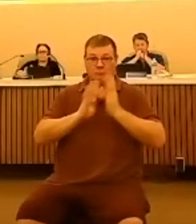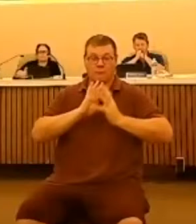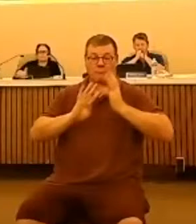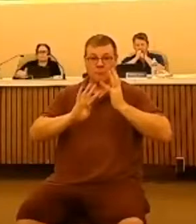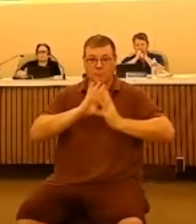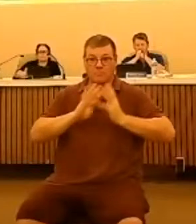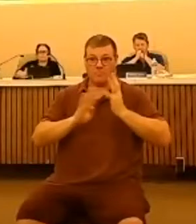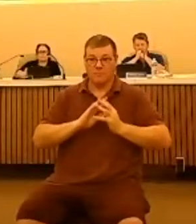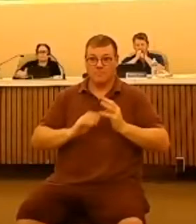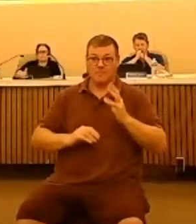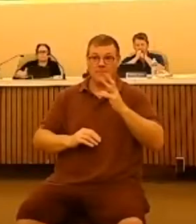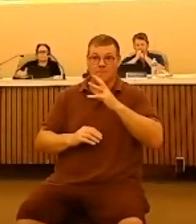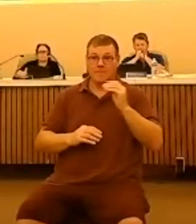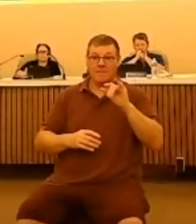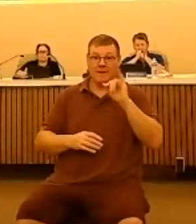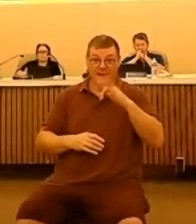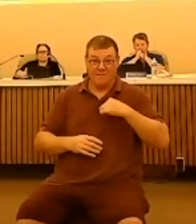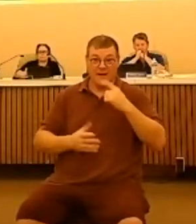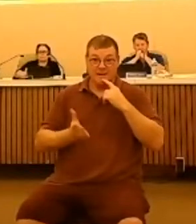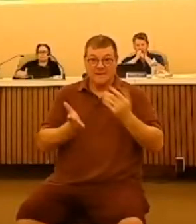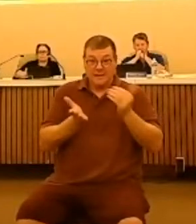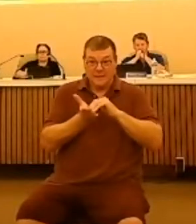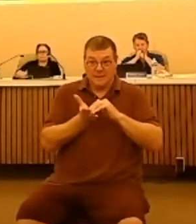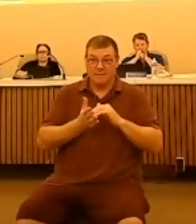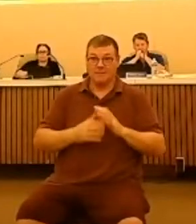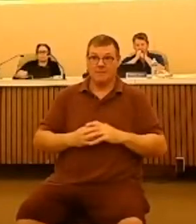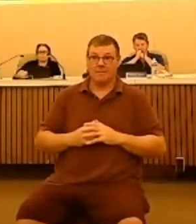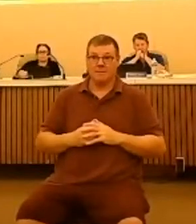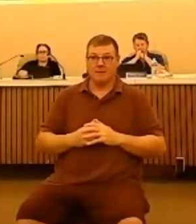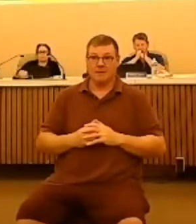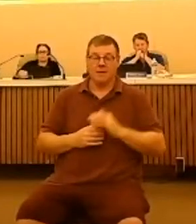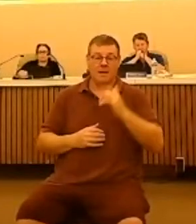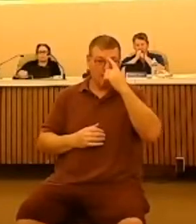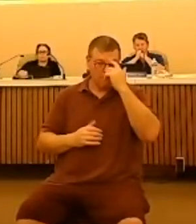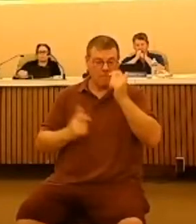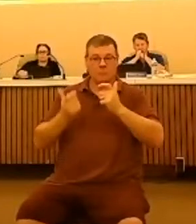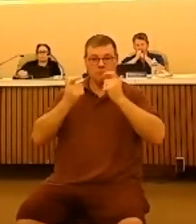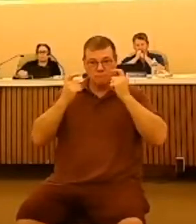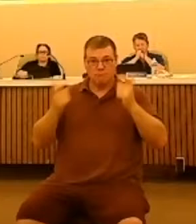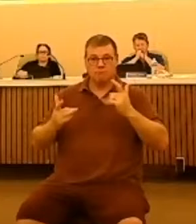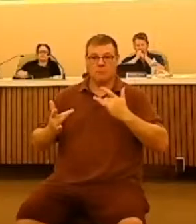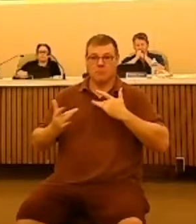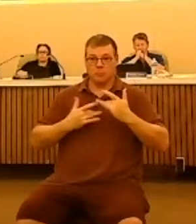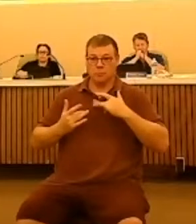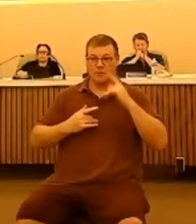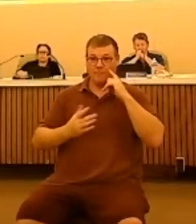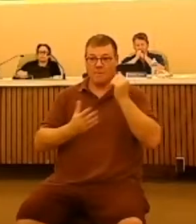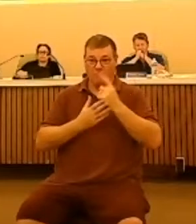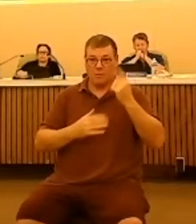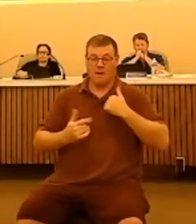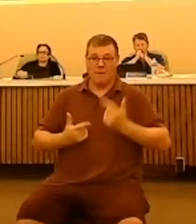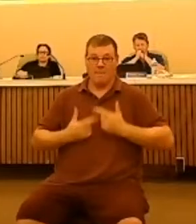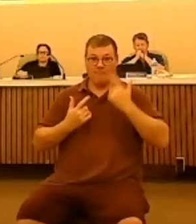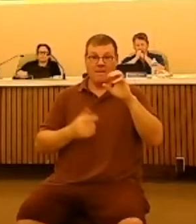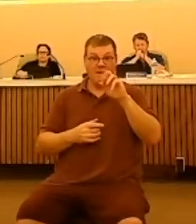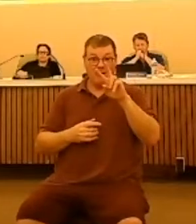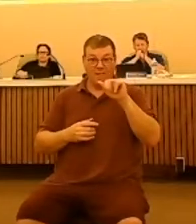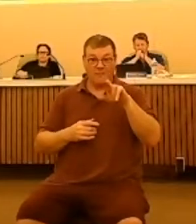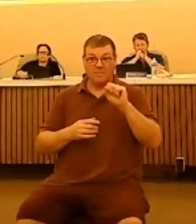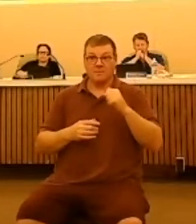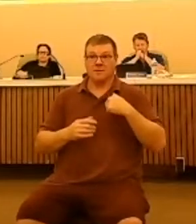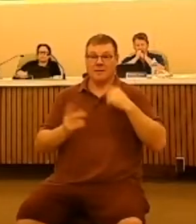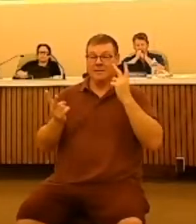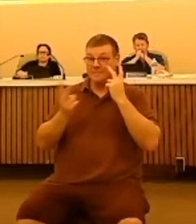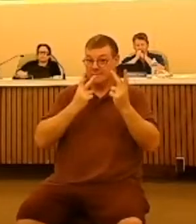traffic. And if I say it again, it's because it is a big concern for everybody. I live on Nevins Road. I see